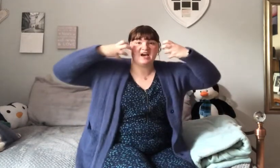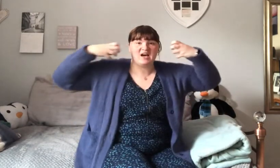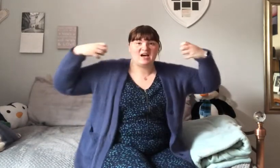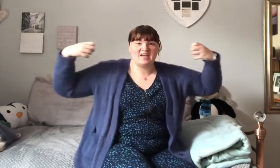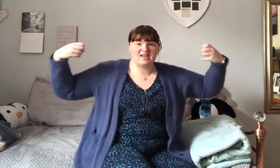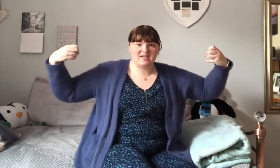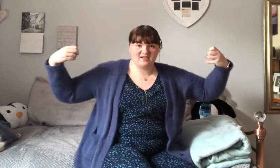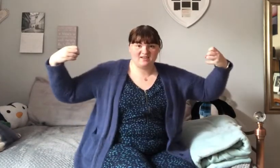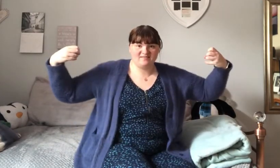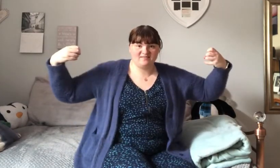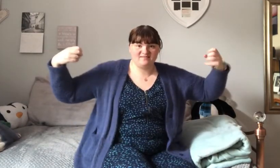tiger.